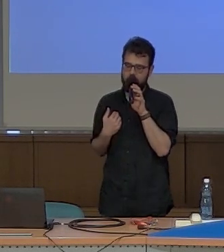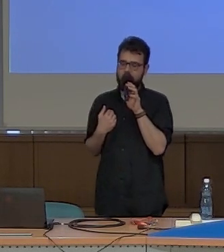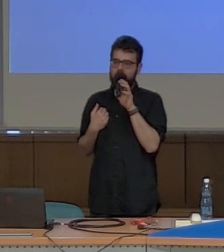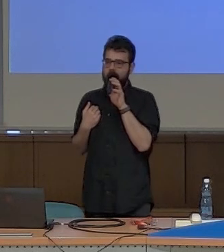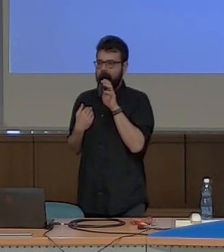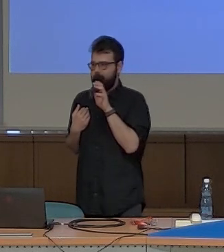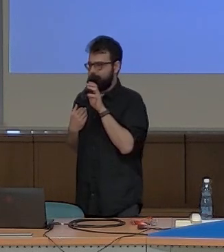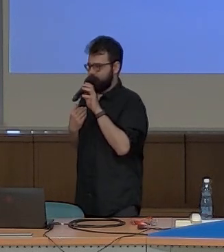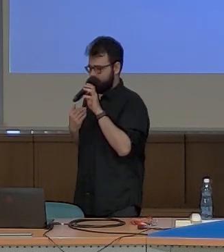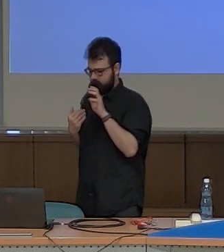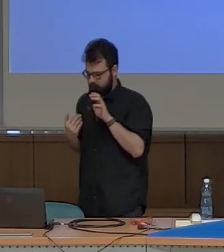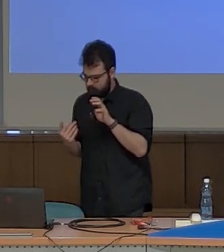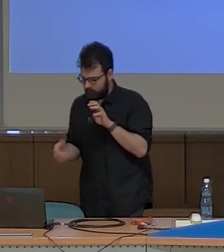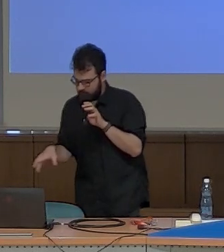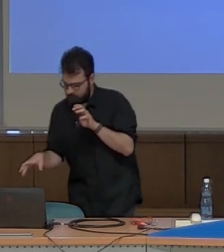also